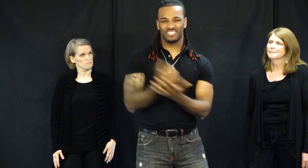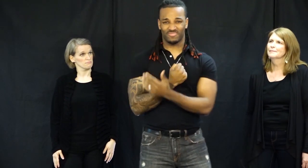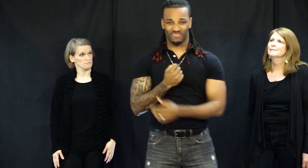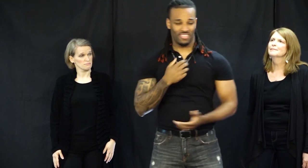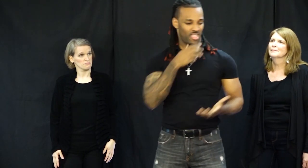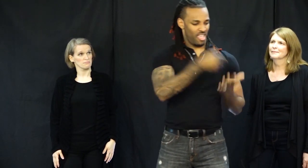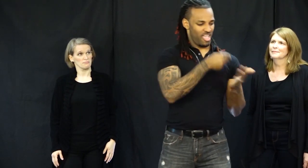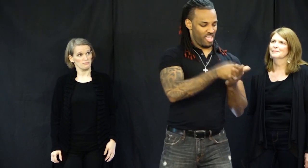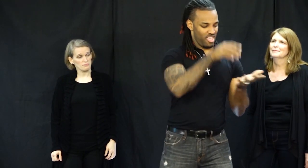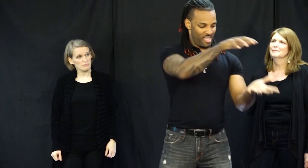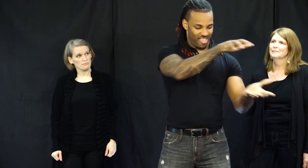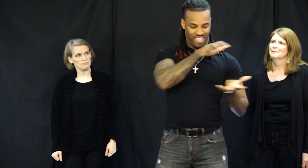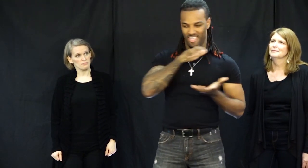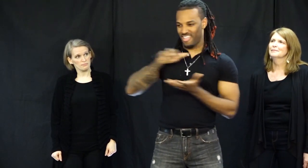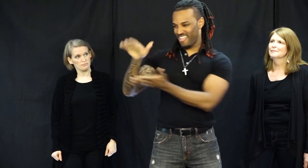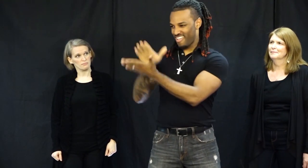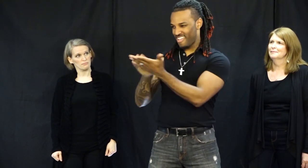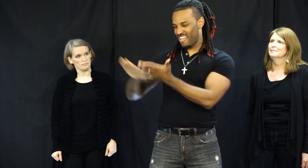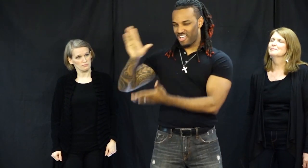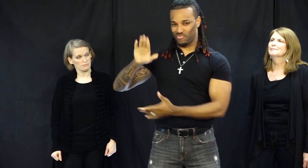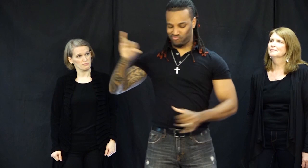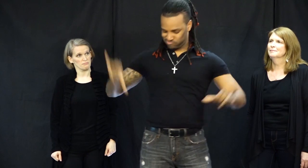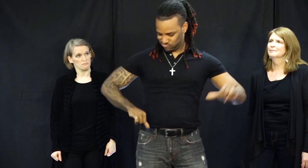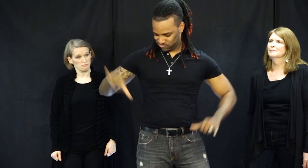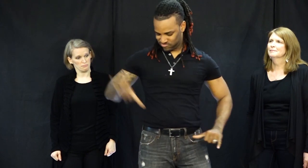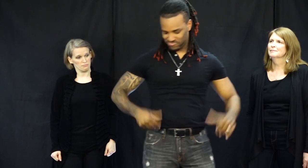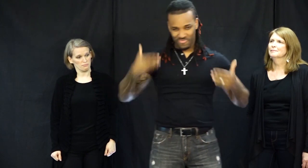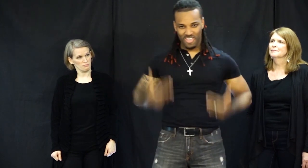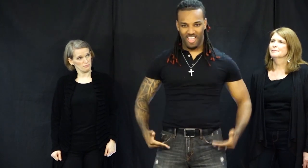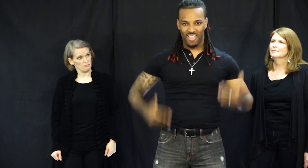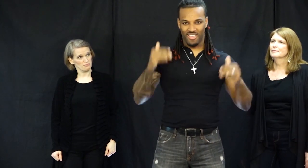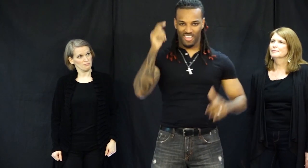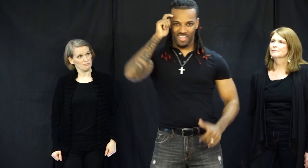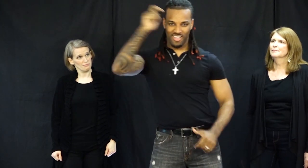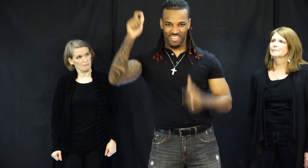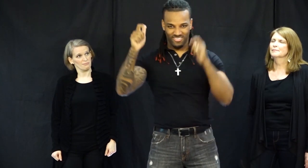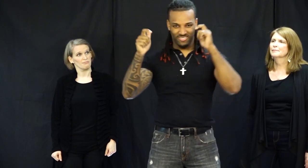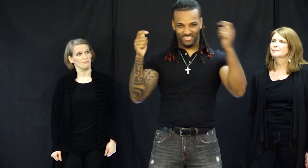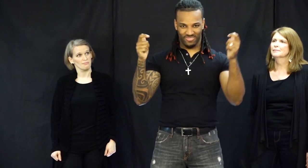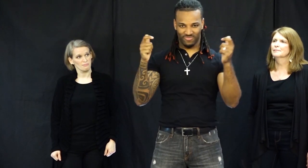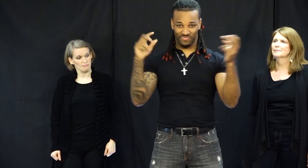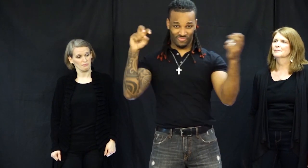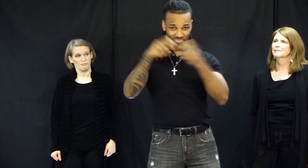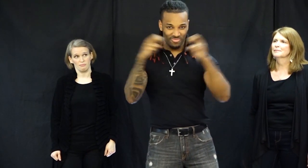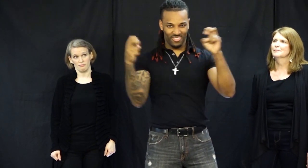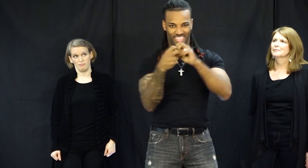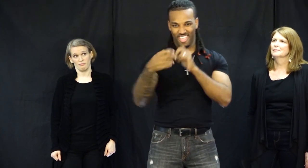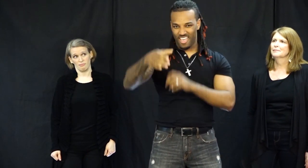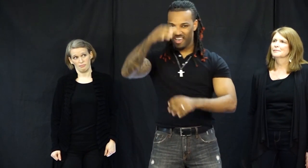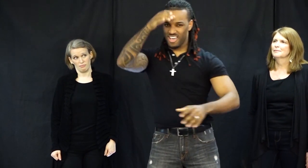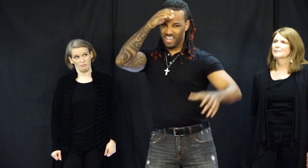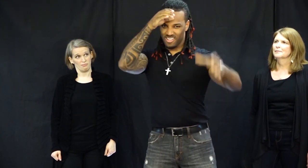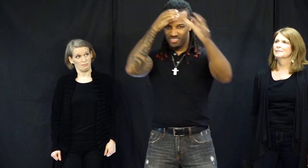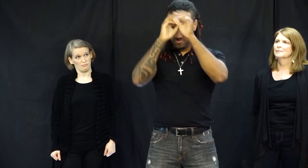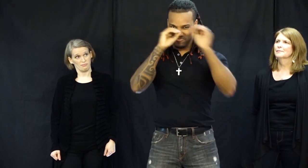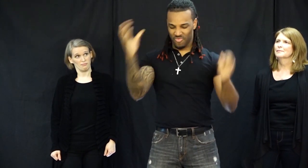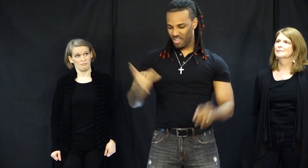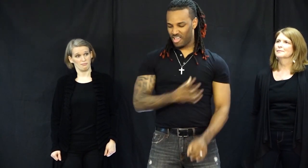shot. I'ma get a scholarship to King's College. I probably shouldn't brag, but dag, I'm amazed and astonished. The problem is a lot of brains, but no